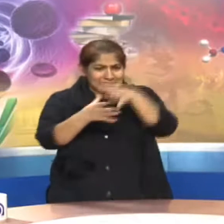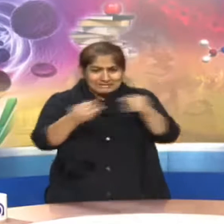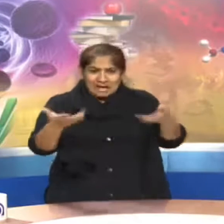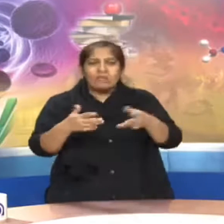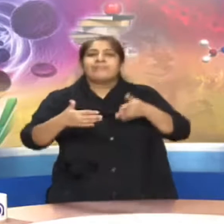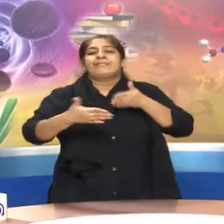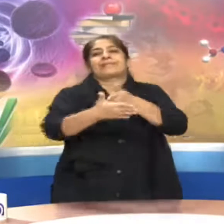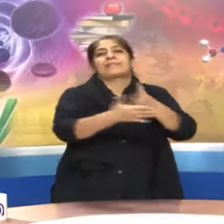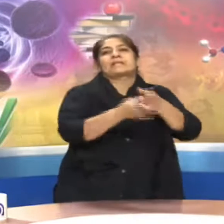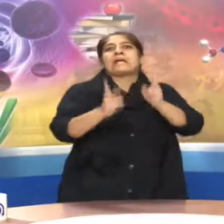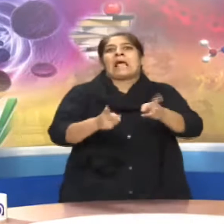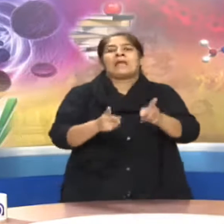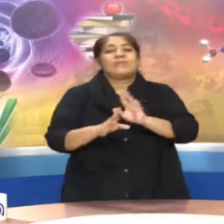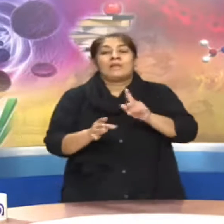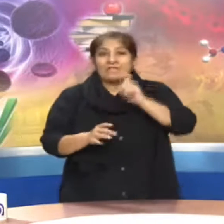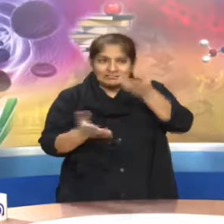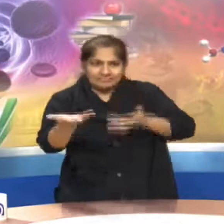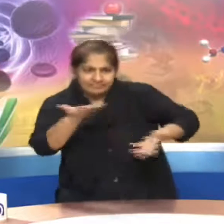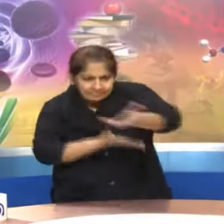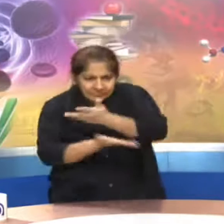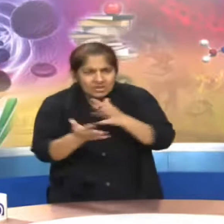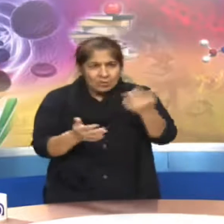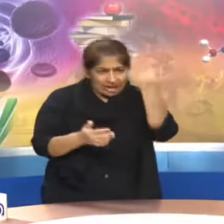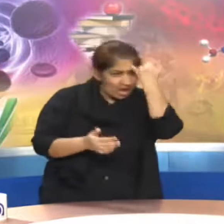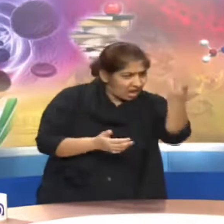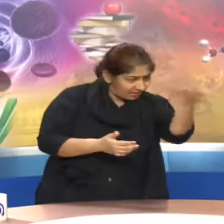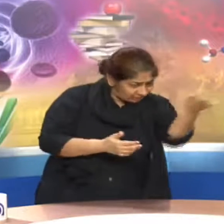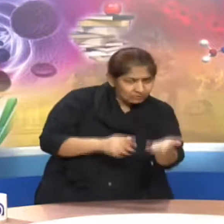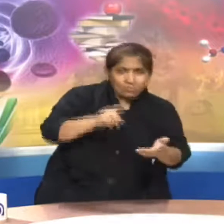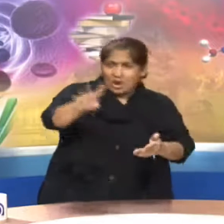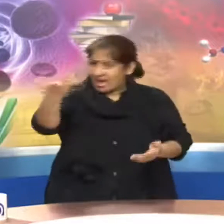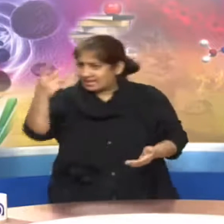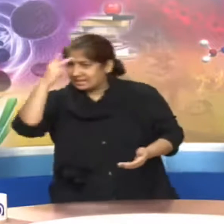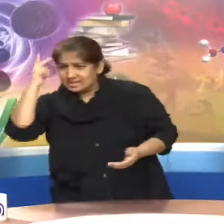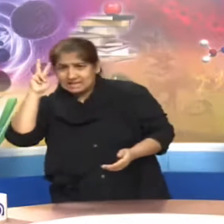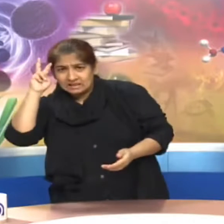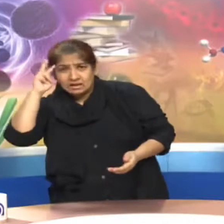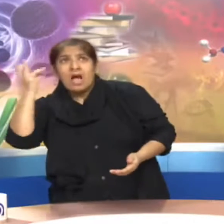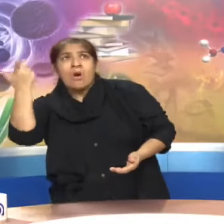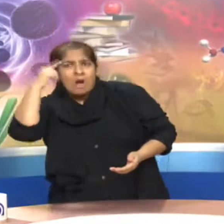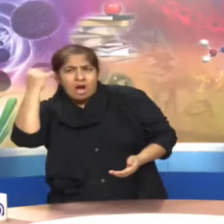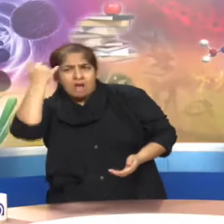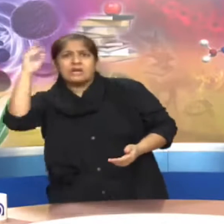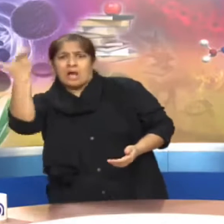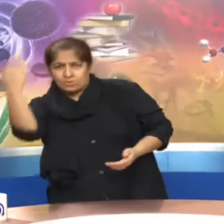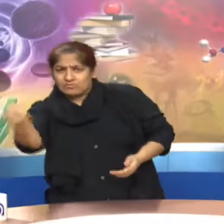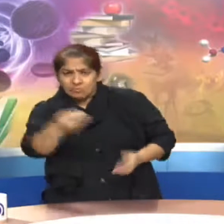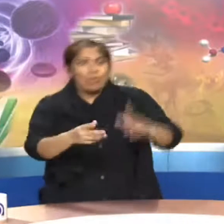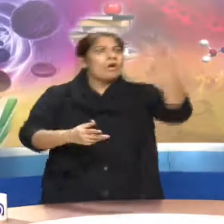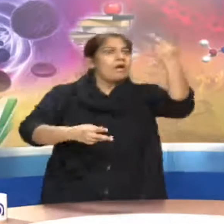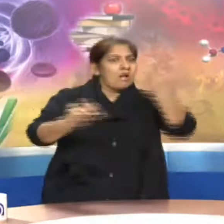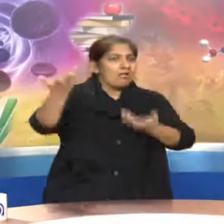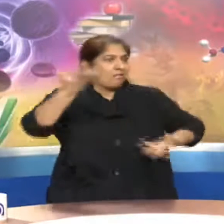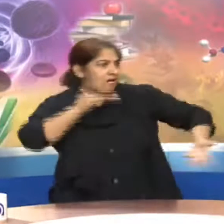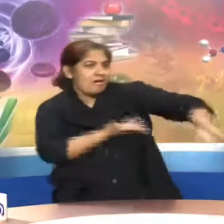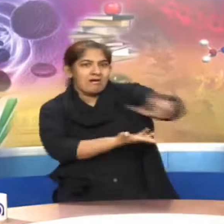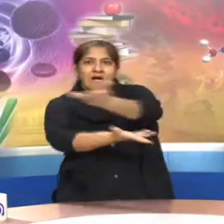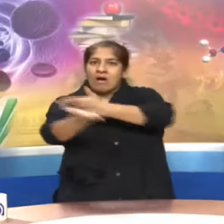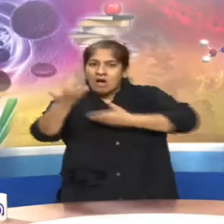If the problem is not solved and there is no open discussion, there is any doubt or any query, and